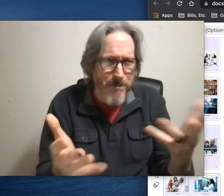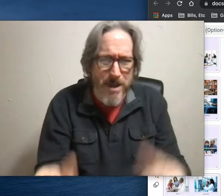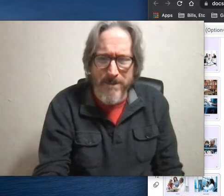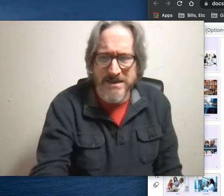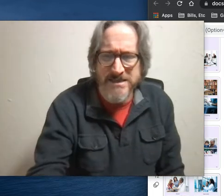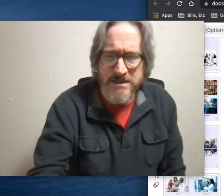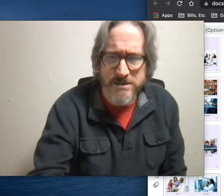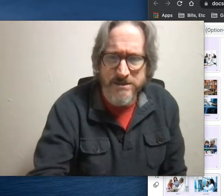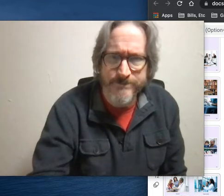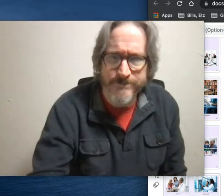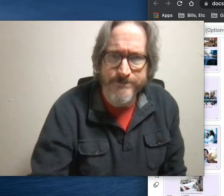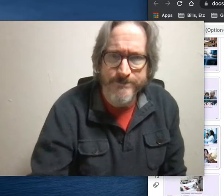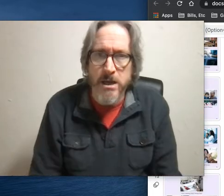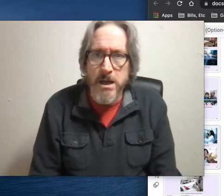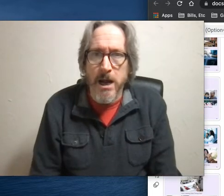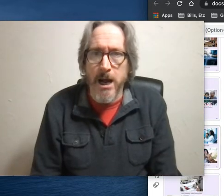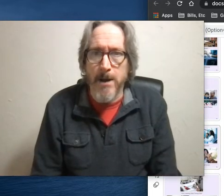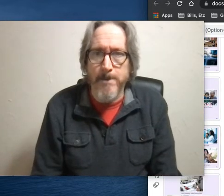It makes sense.